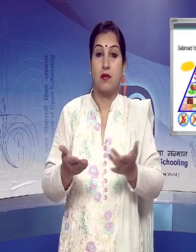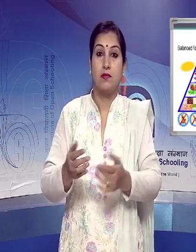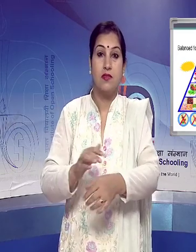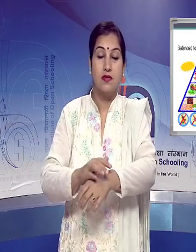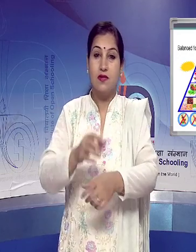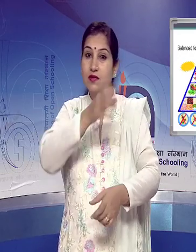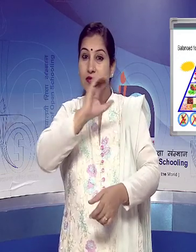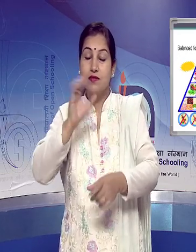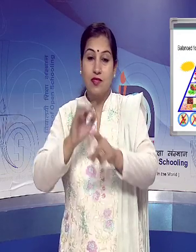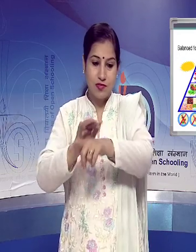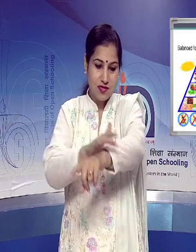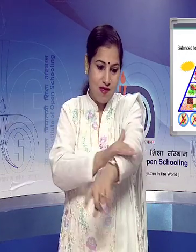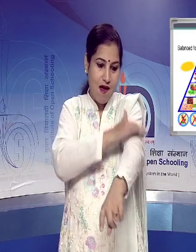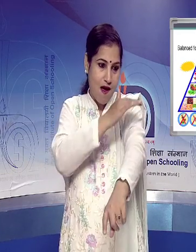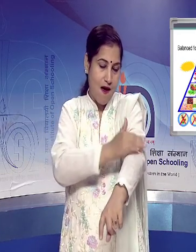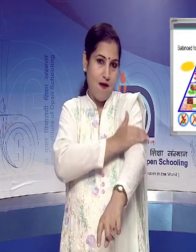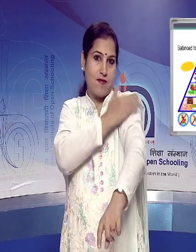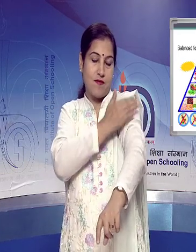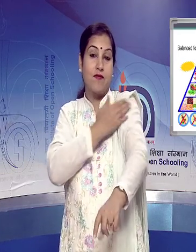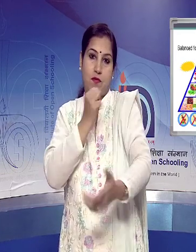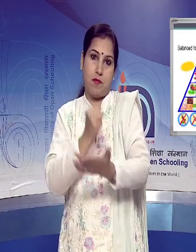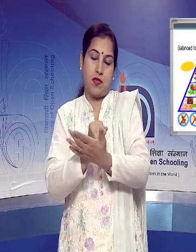bath if possible.